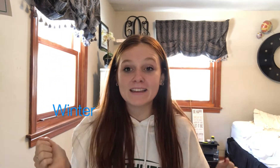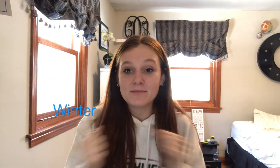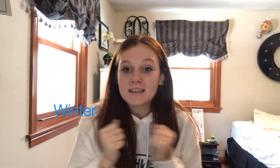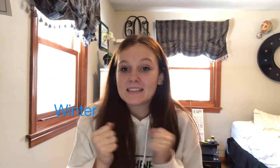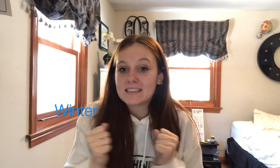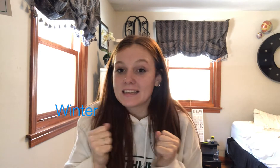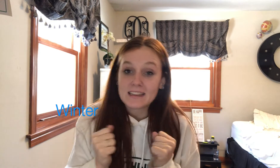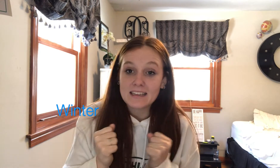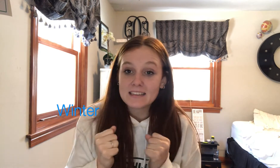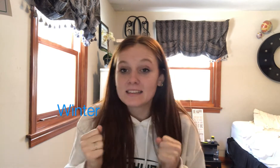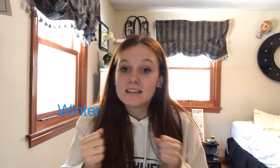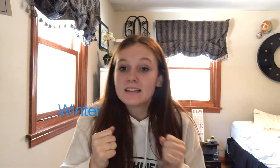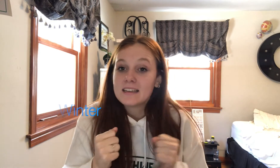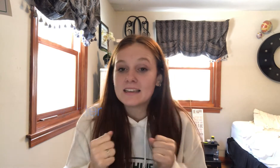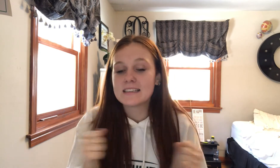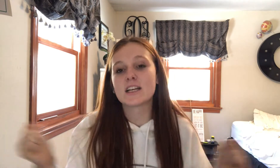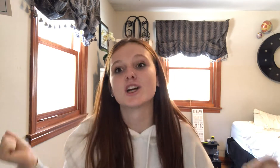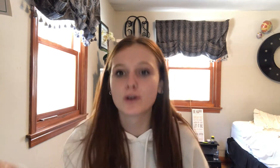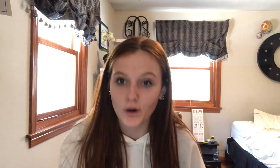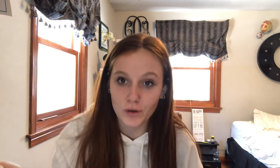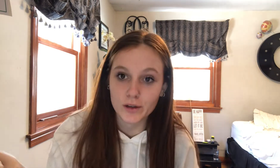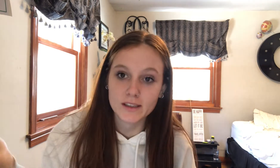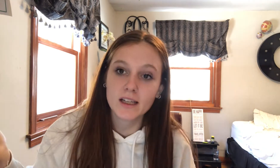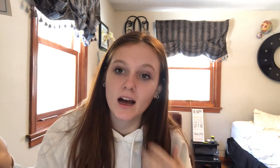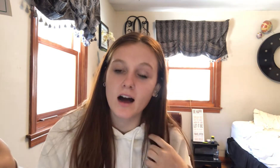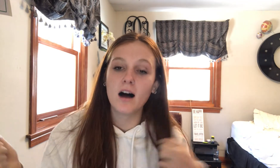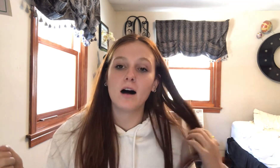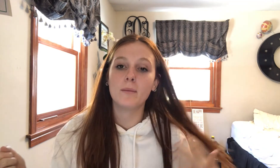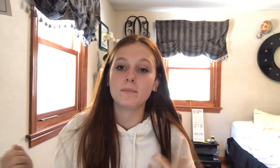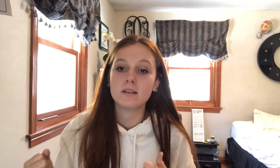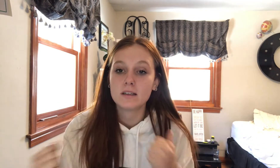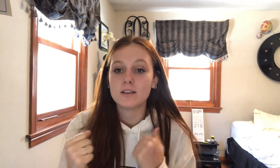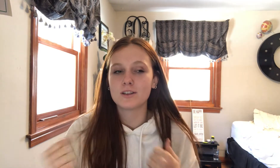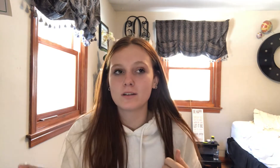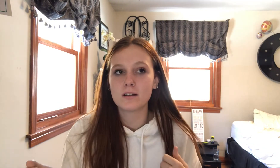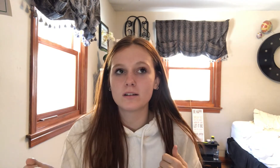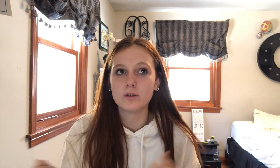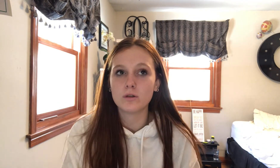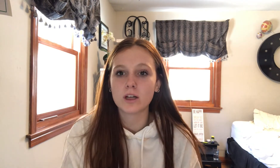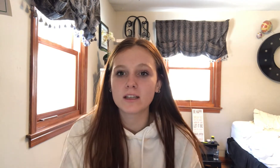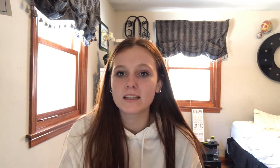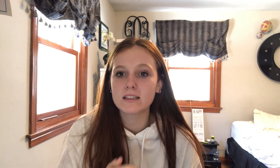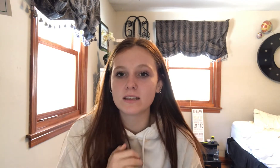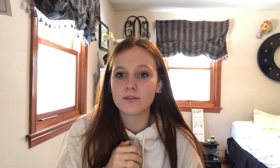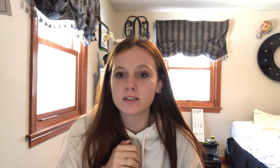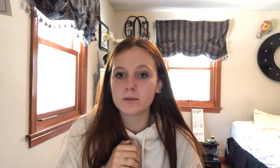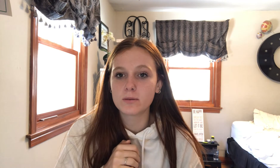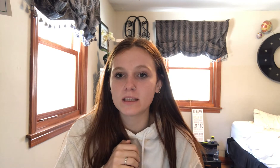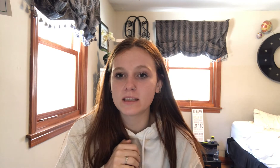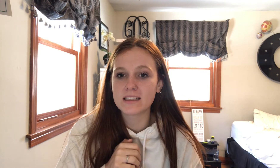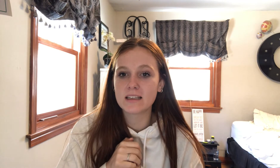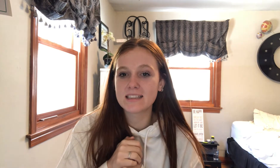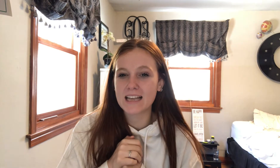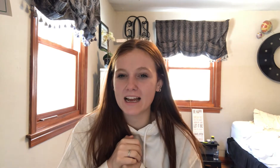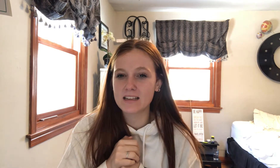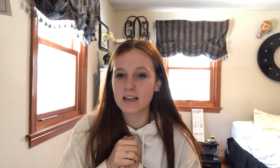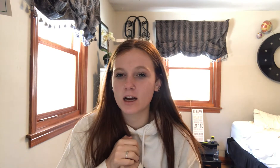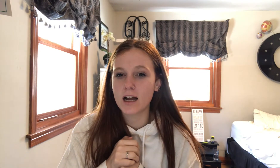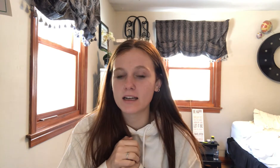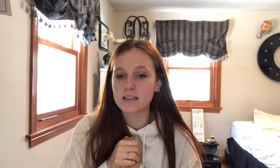because it's like this. It's like you're cold. You learn like the difference between the signs that are kind of similar